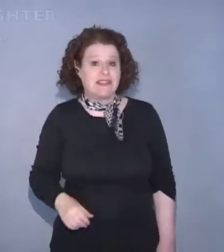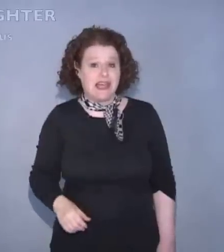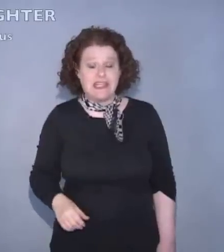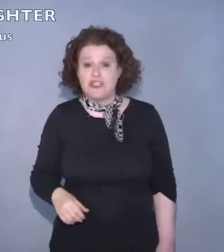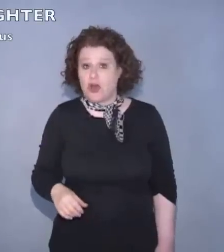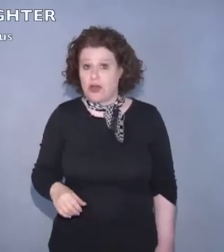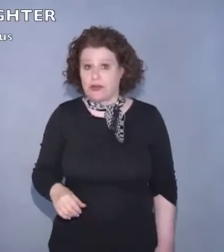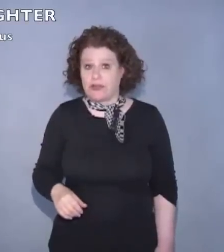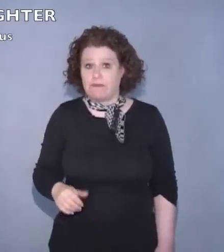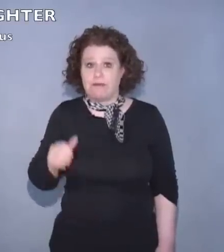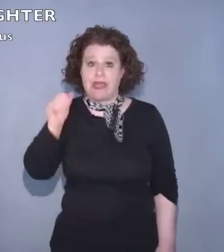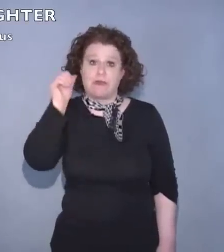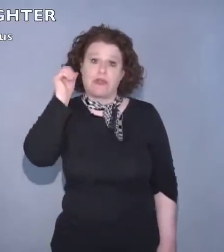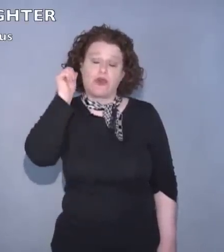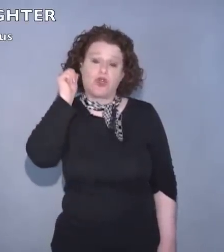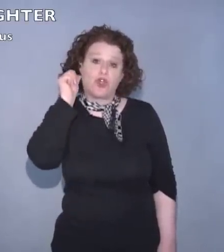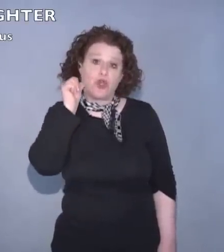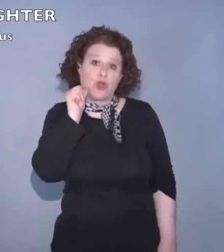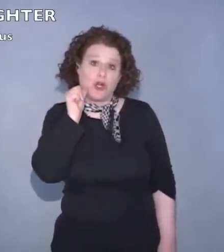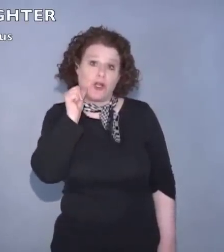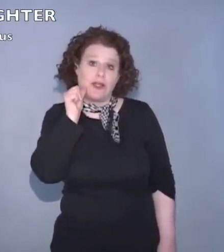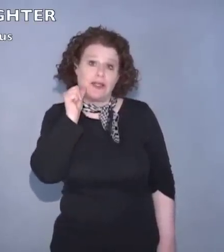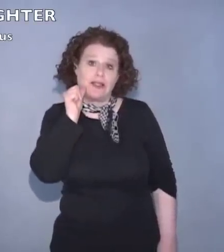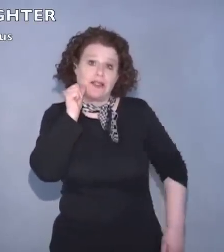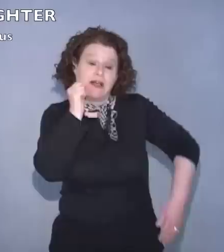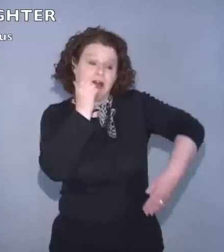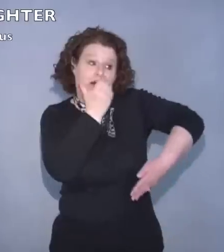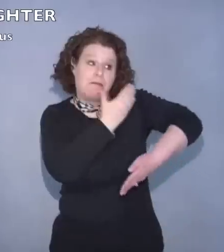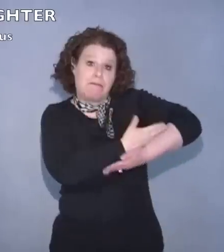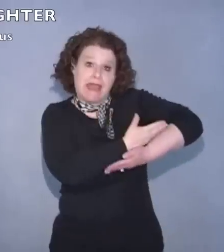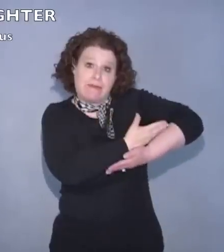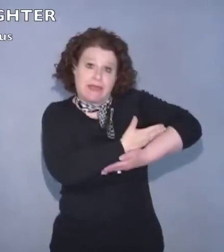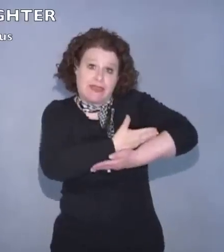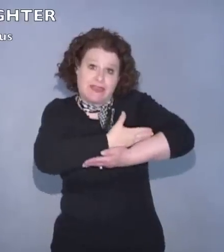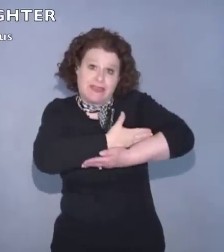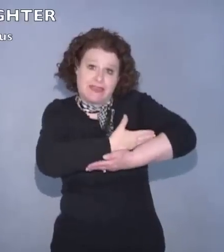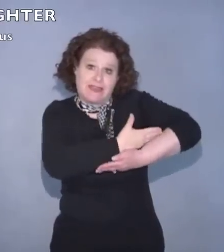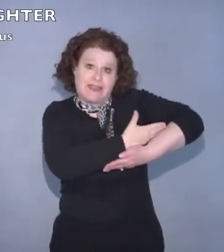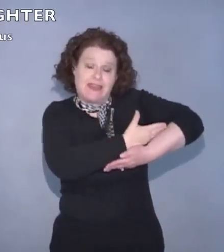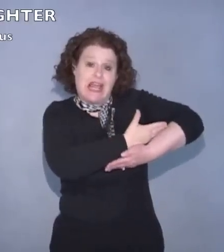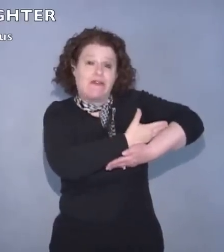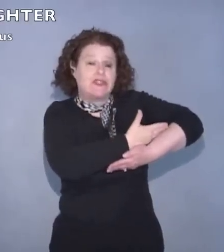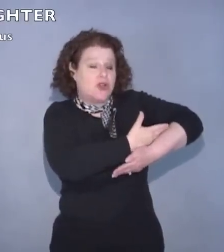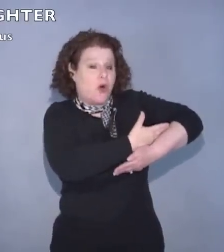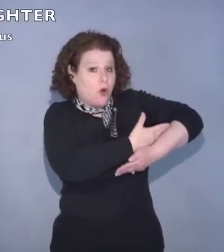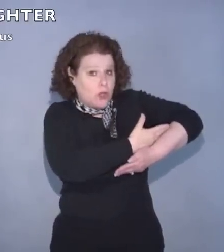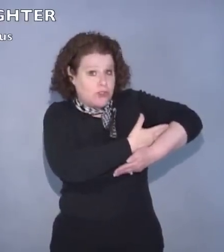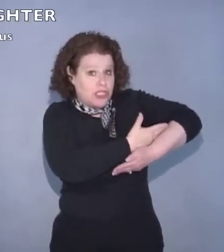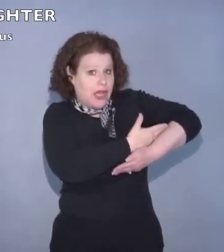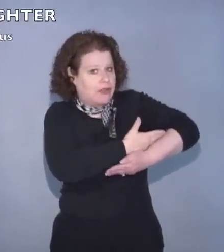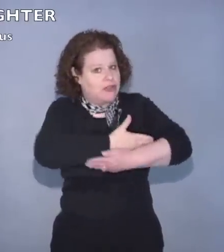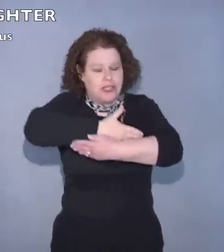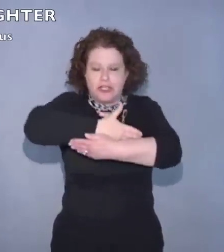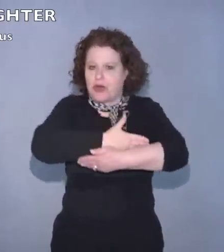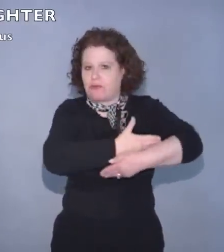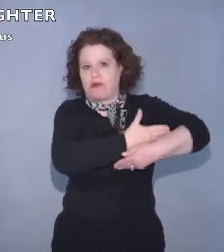Son and daughter can be made with girl, baby. Now, if it's an older child, you don't